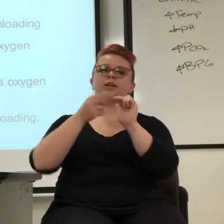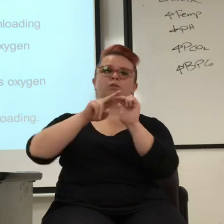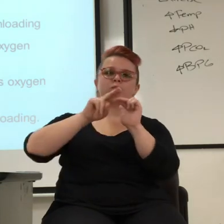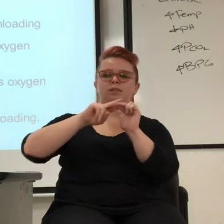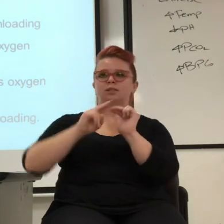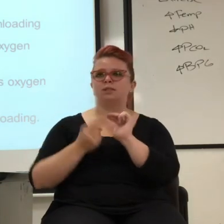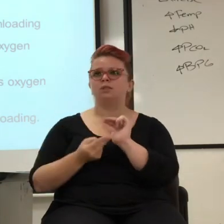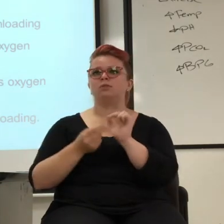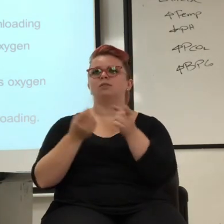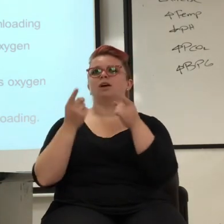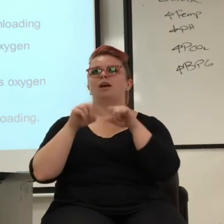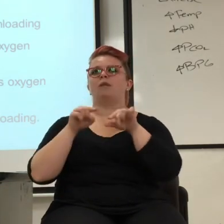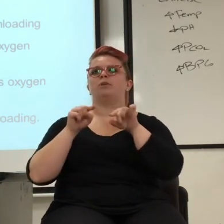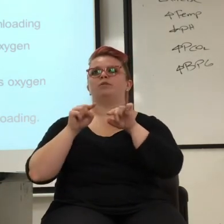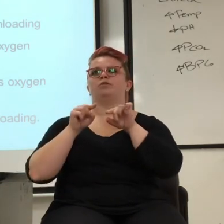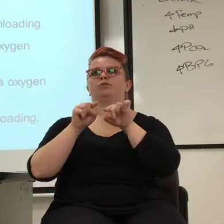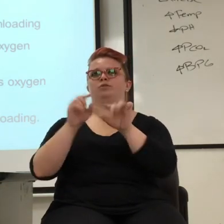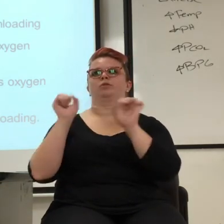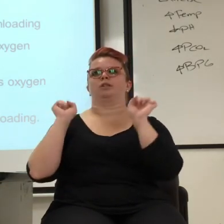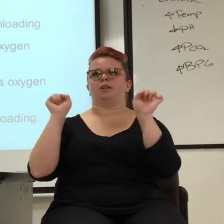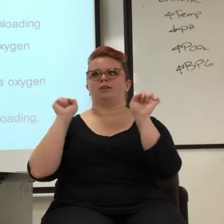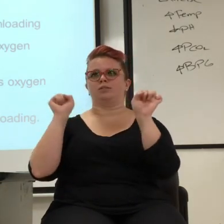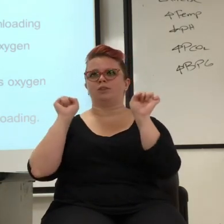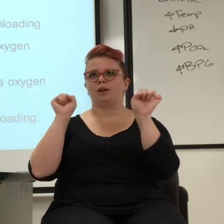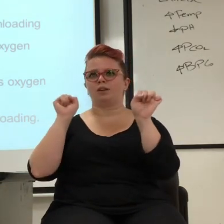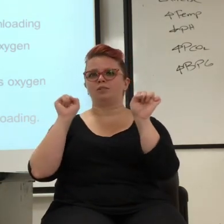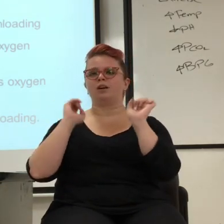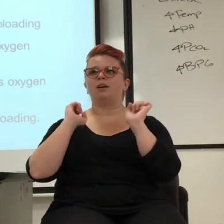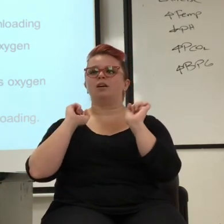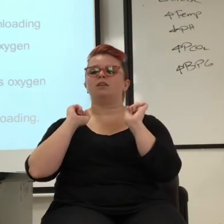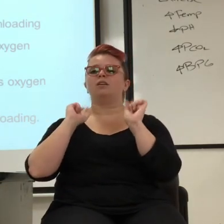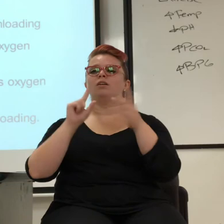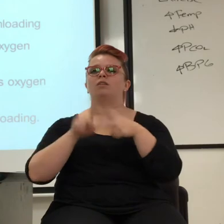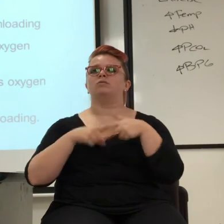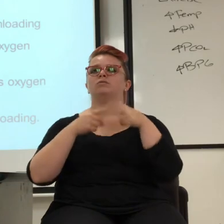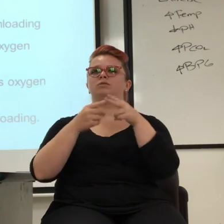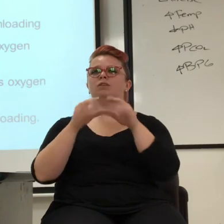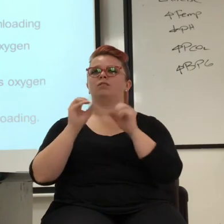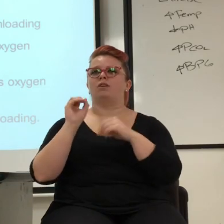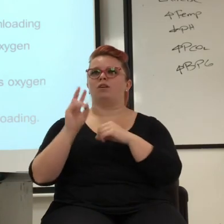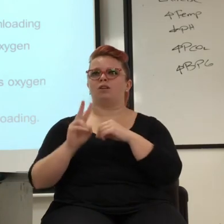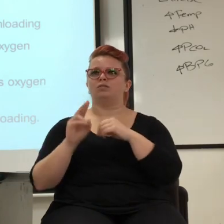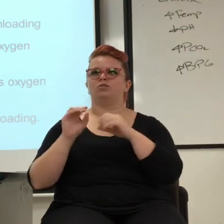happen during the condition of exercise, facilitate oxygen unloading.